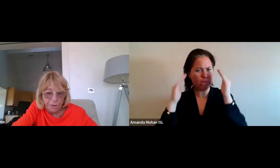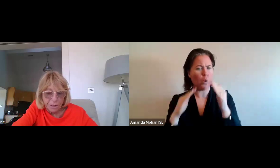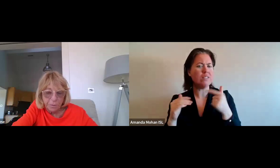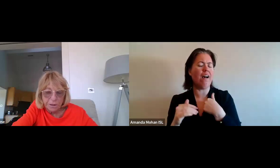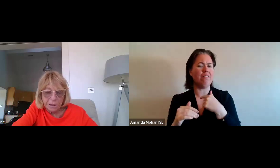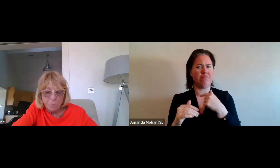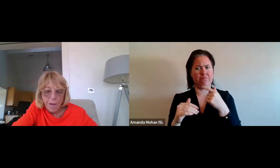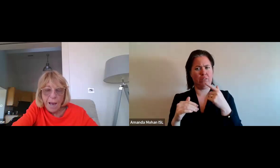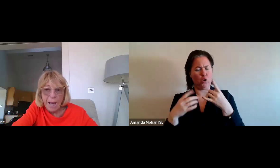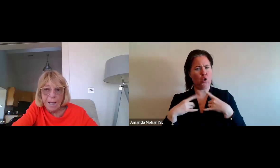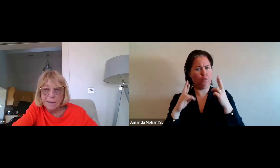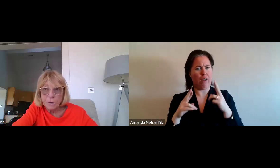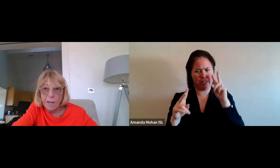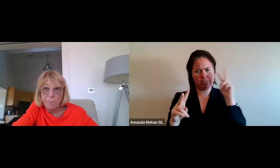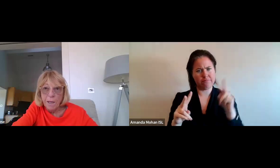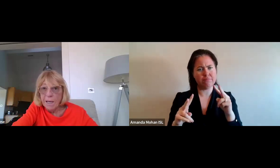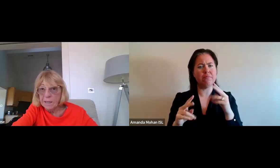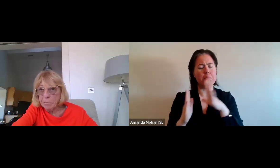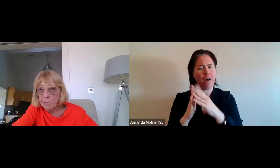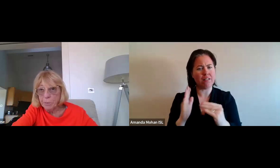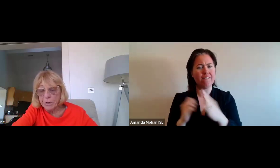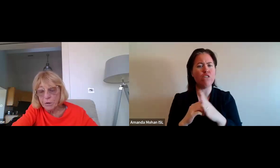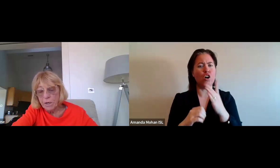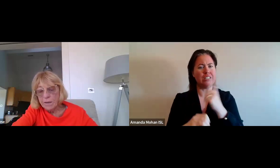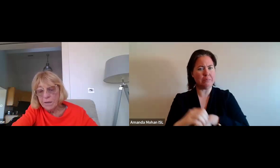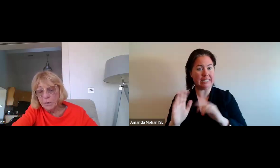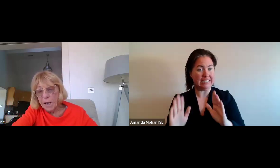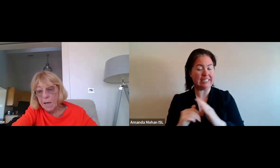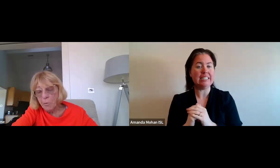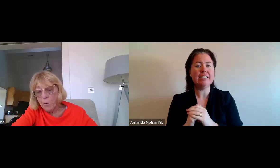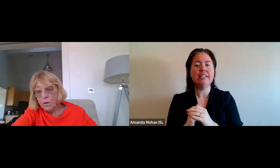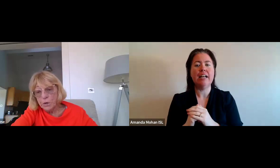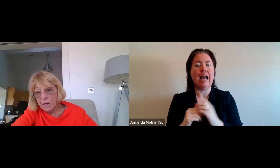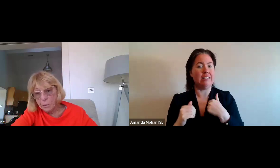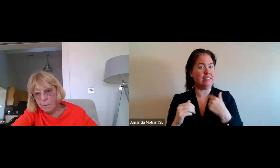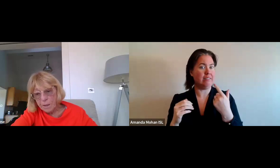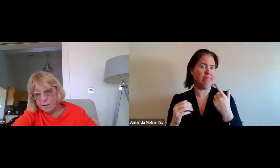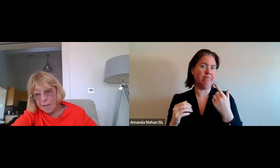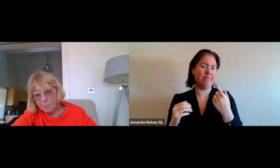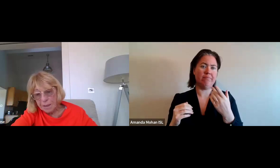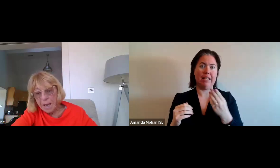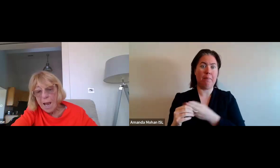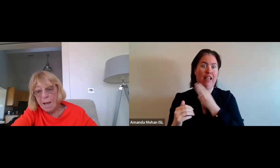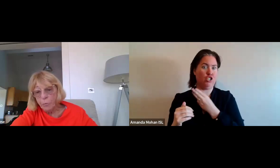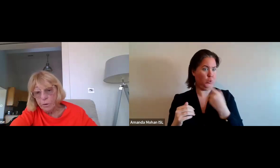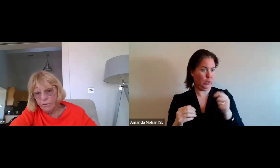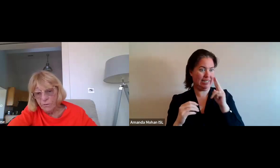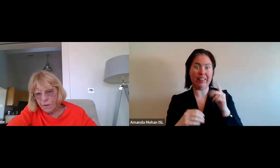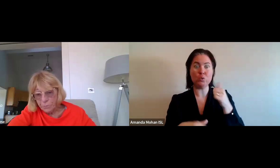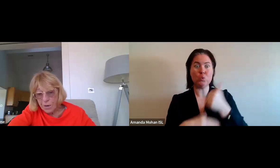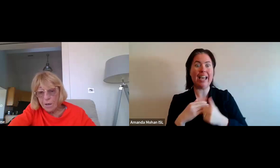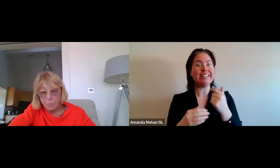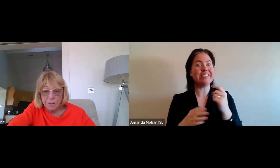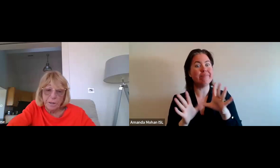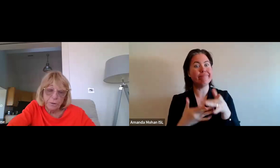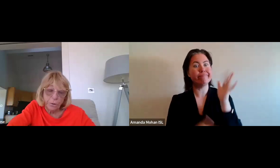of disability, and it's an absolute pleasure that today's webinar is happening, and we feel